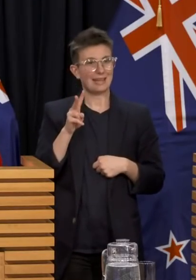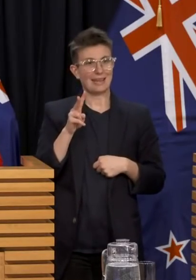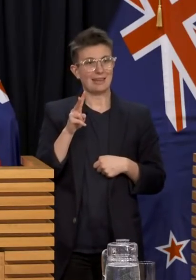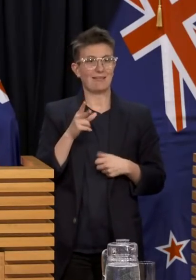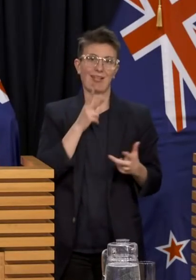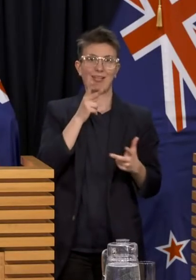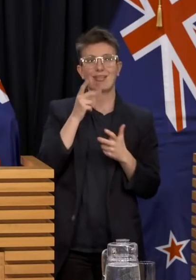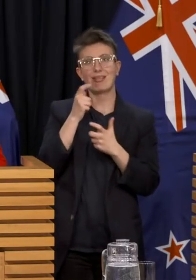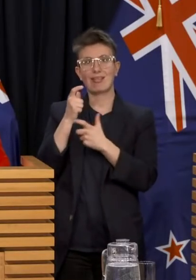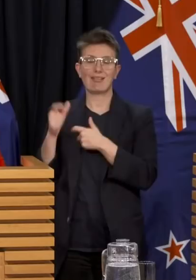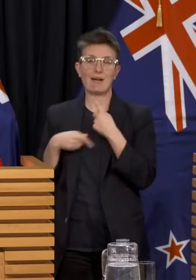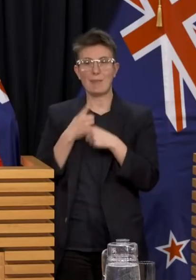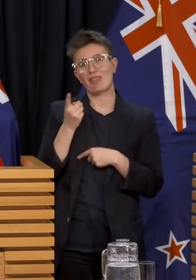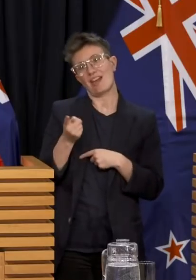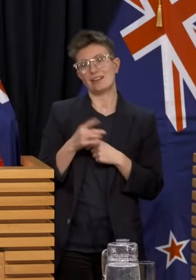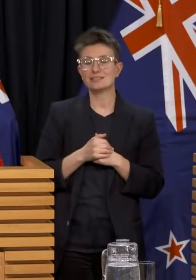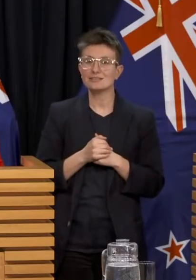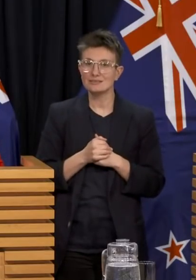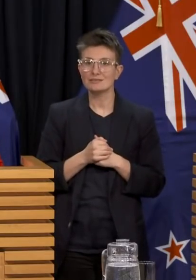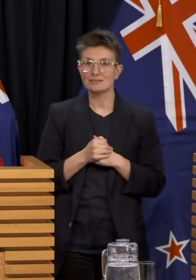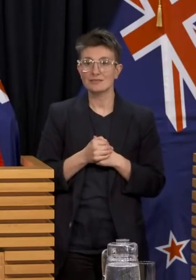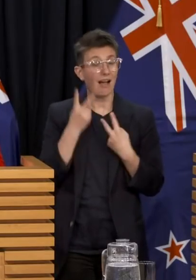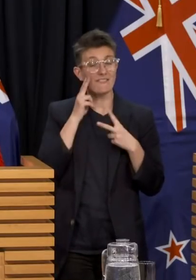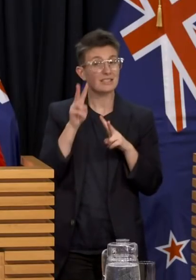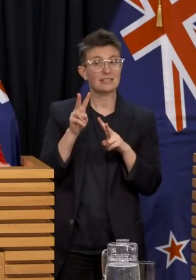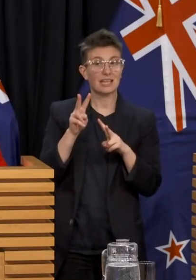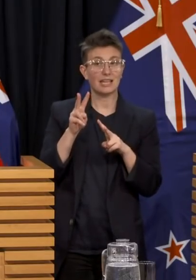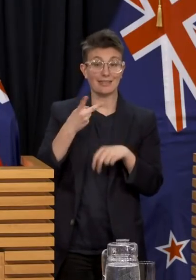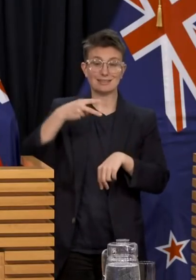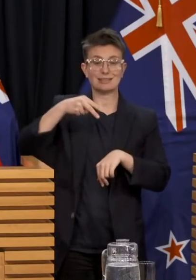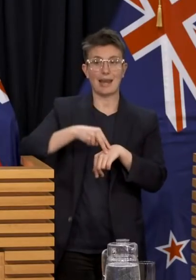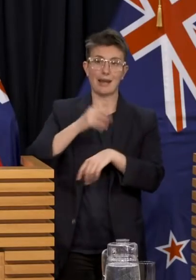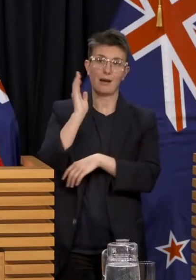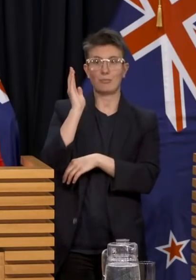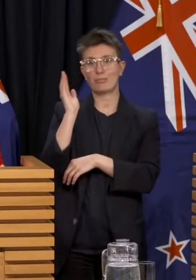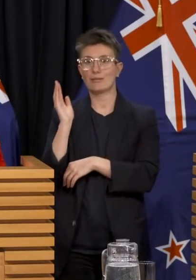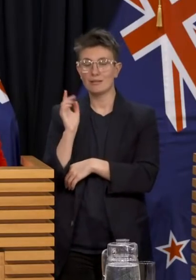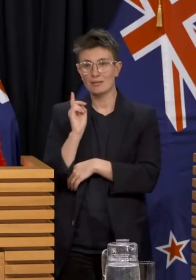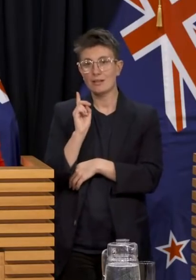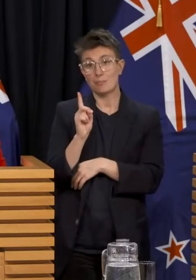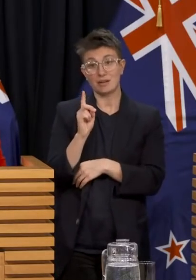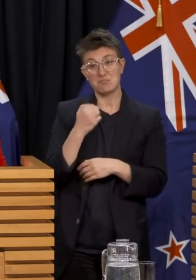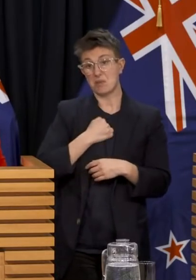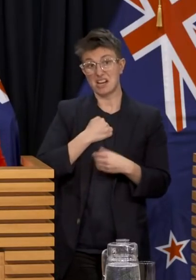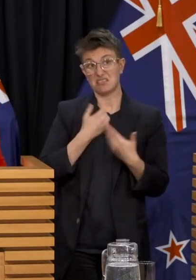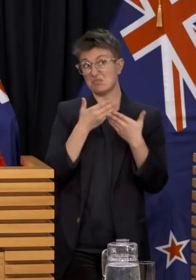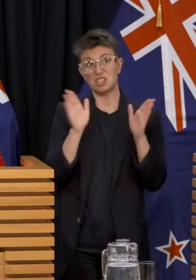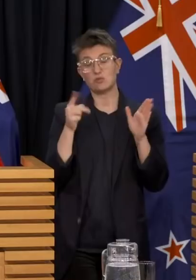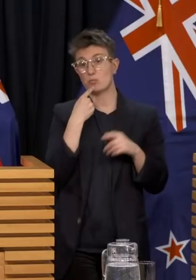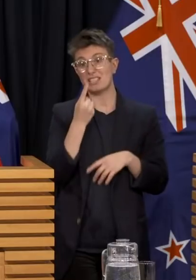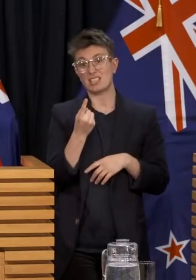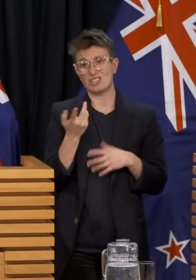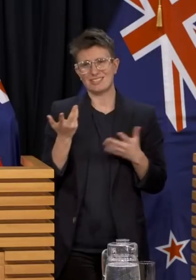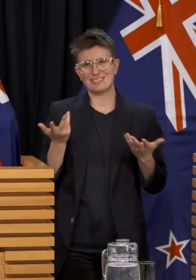nation. I haven't seen what's in question, but that would be my general sentiment to anyone who would seem